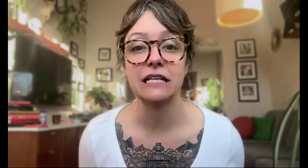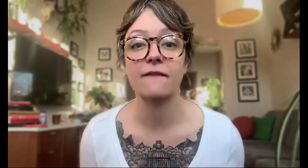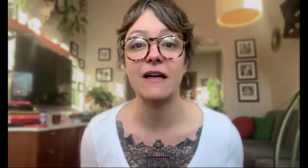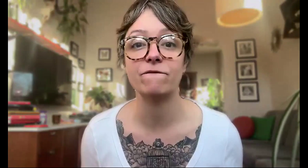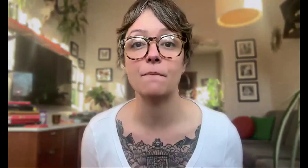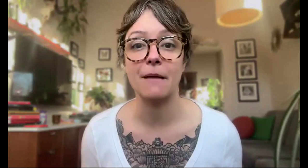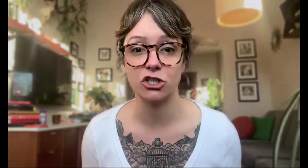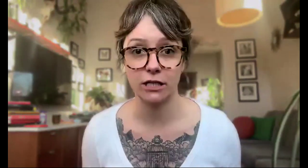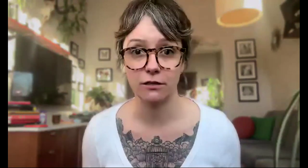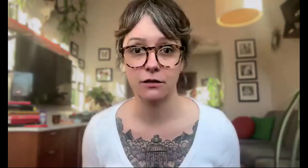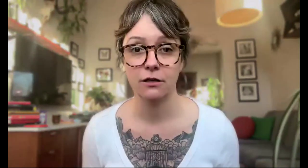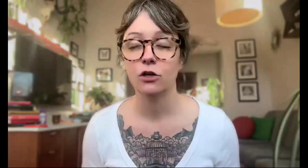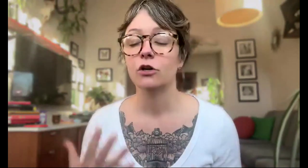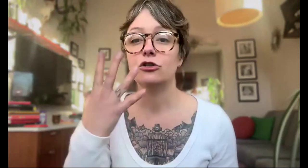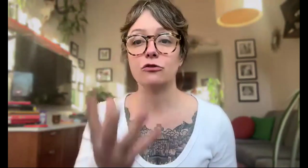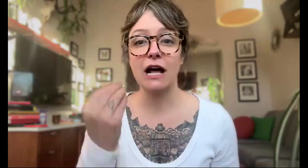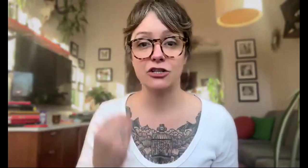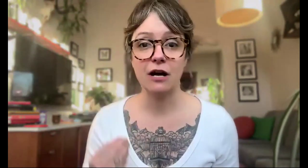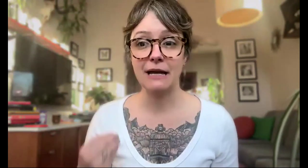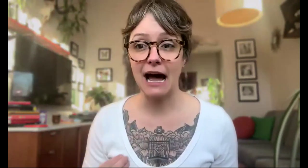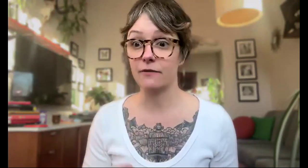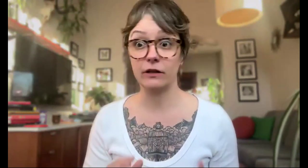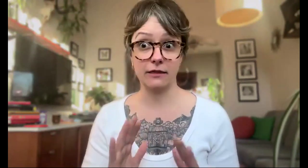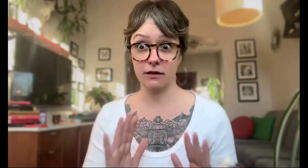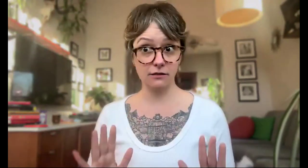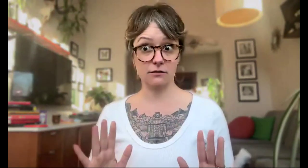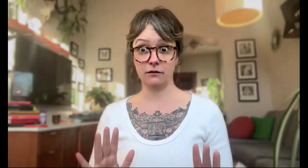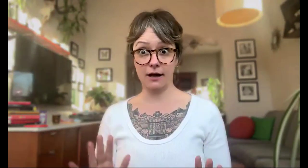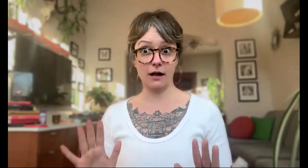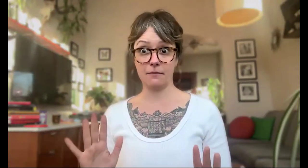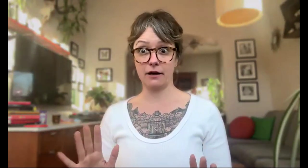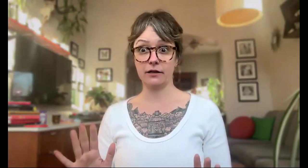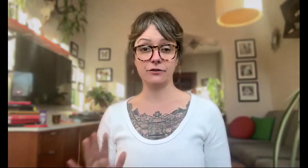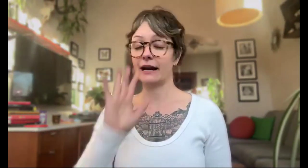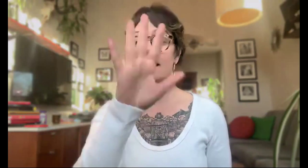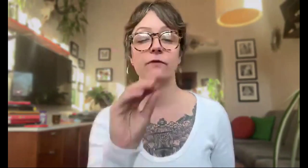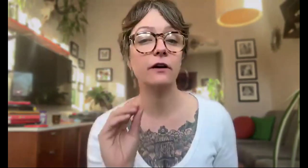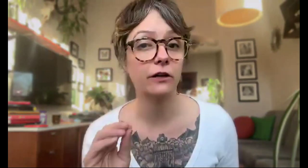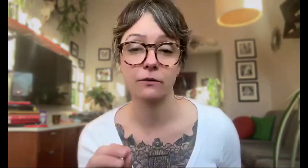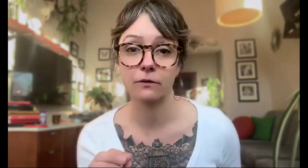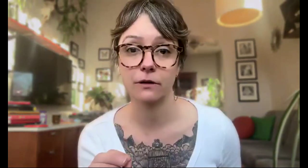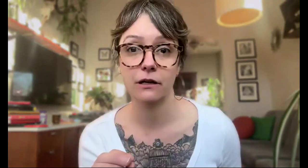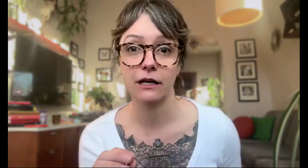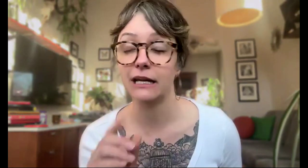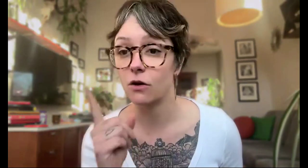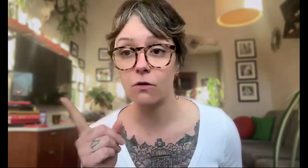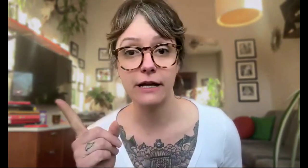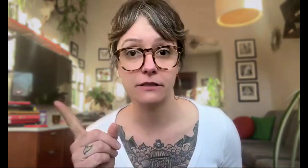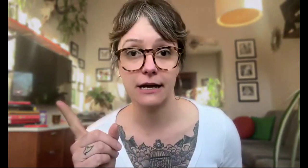lot of information. Do not shut me out. If you're like, this is a lot, I'm not going to do that. I feel you. It's cold